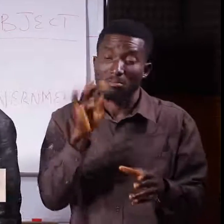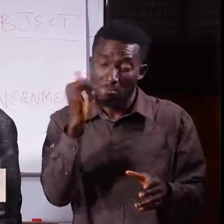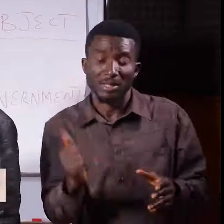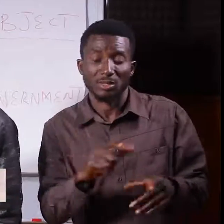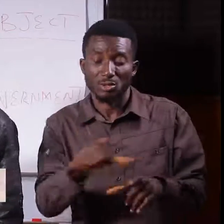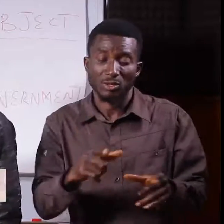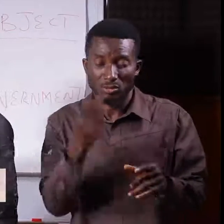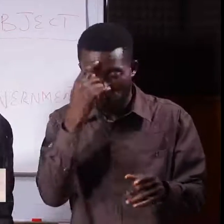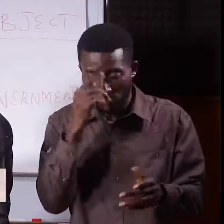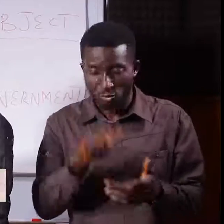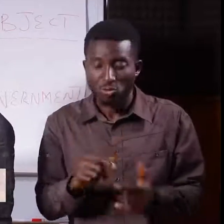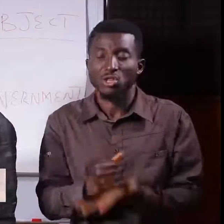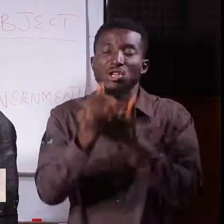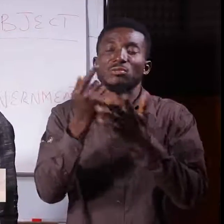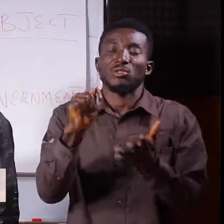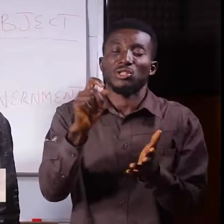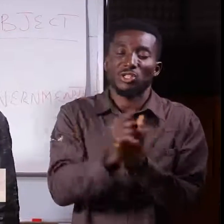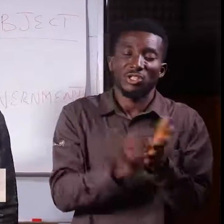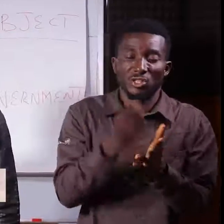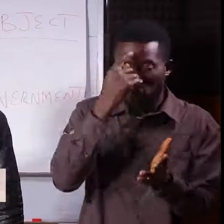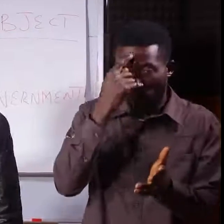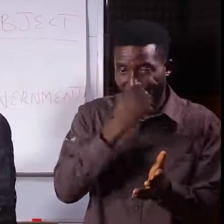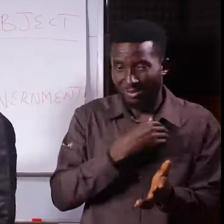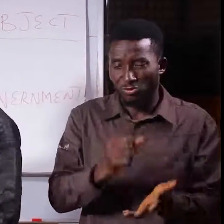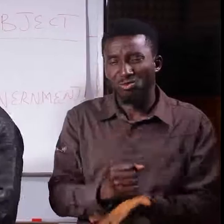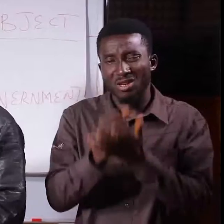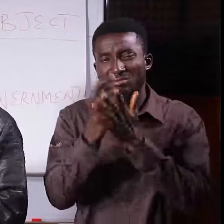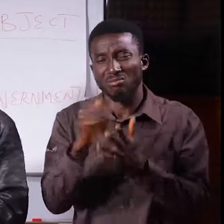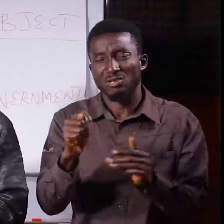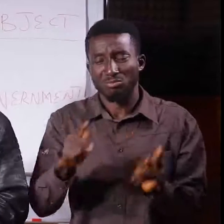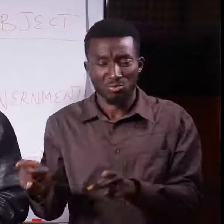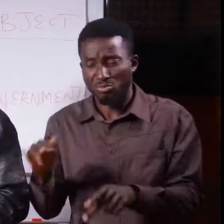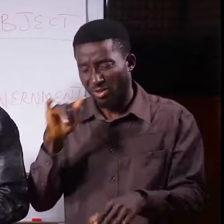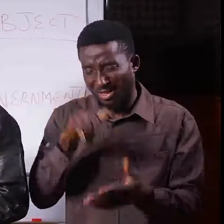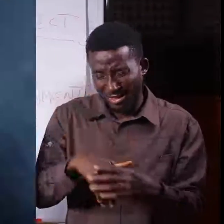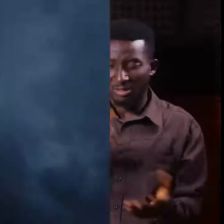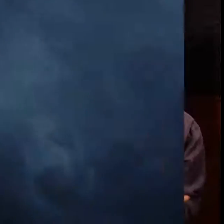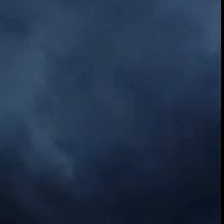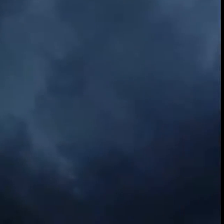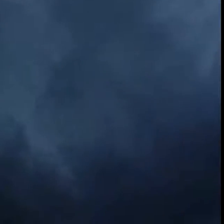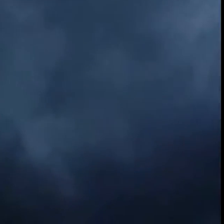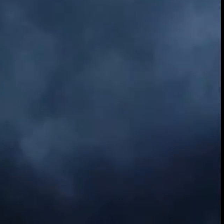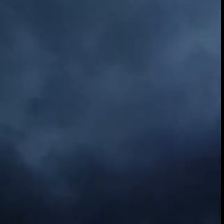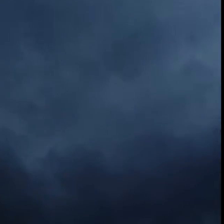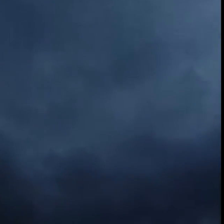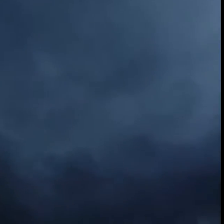government to assist the state government and also to help the indigent in that locality.